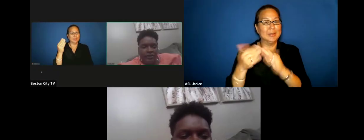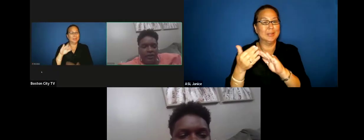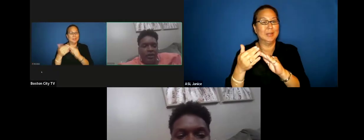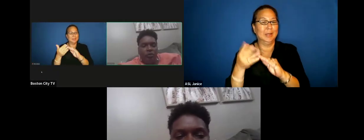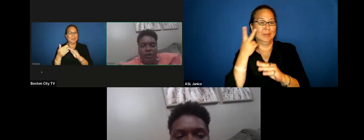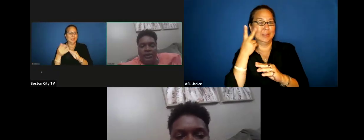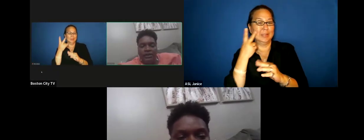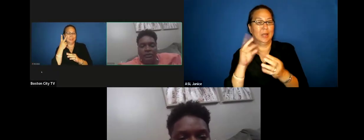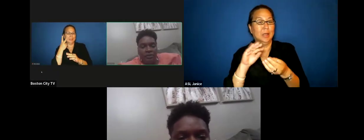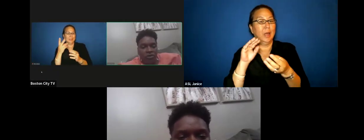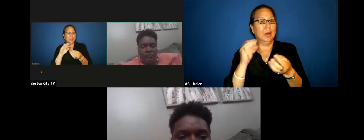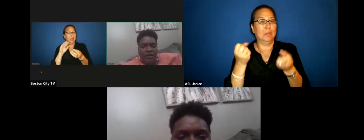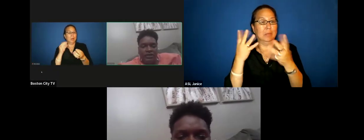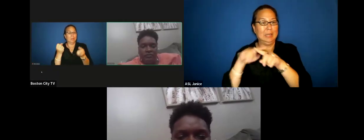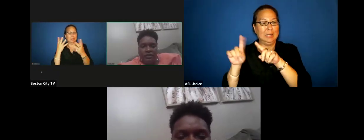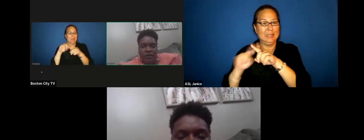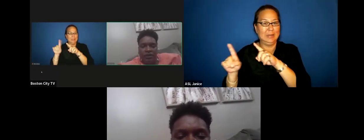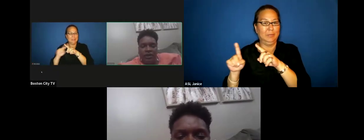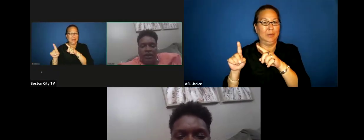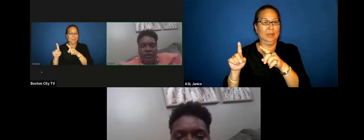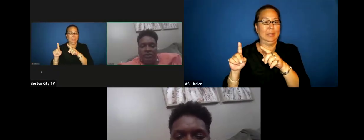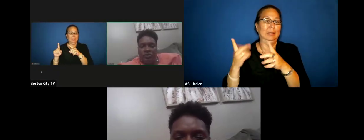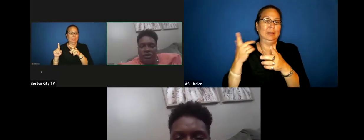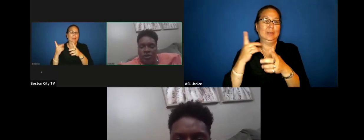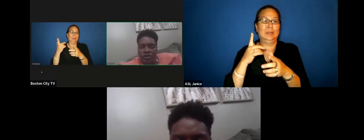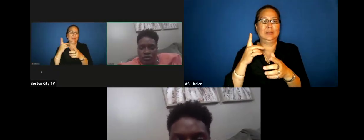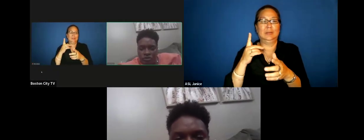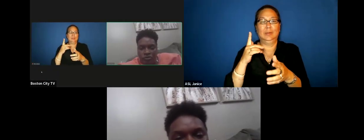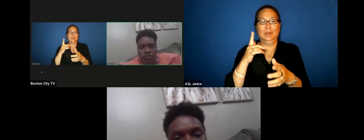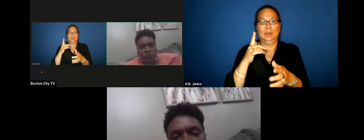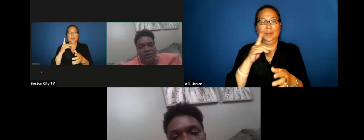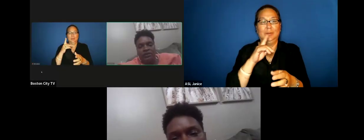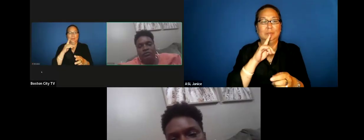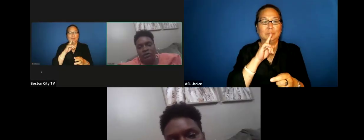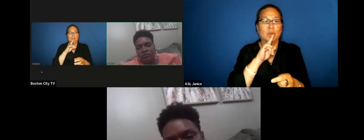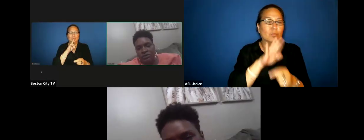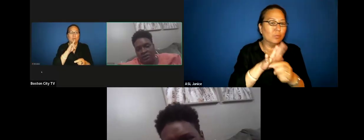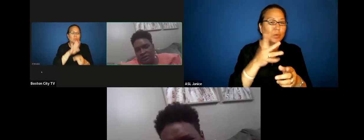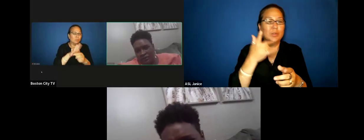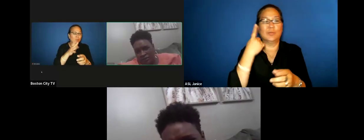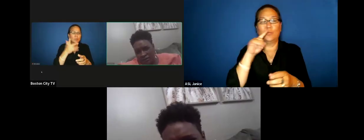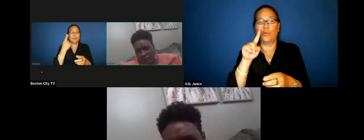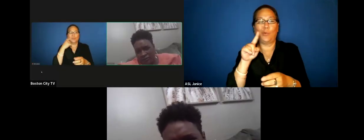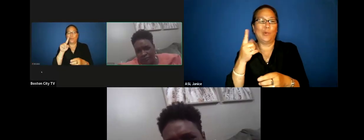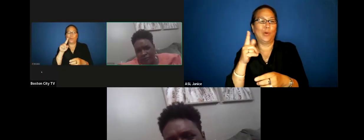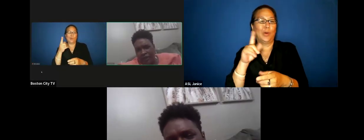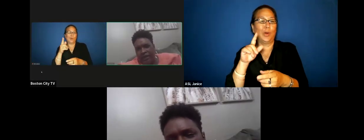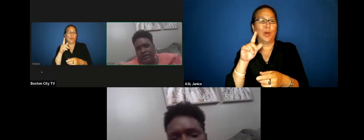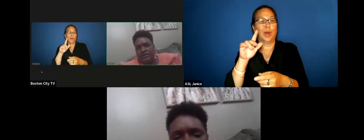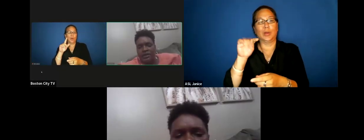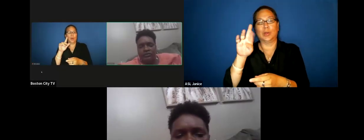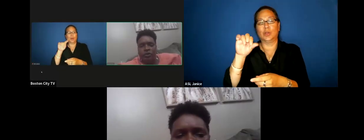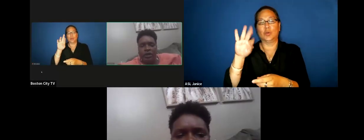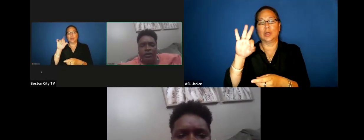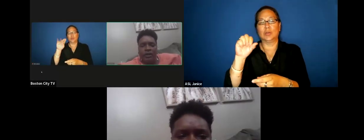audit, a 1 billion Build BPS commitment, and the 2022 $2 billion Green New Deal initiative. Yet